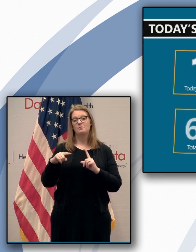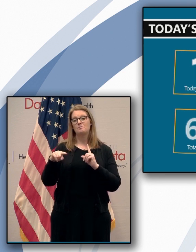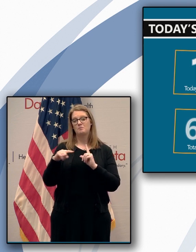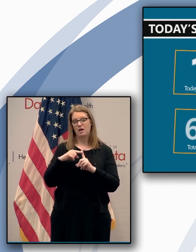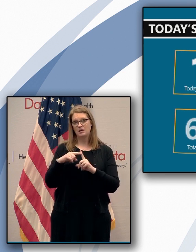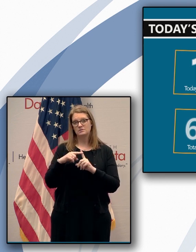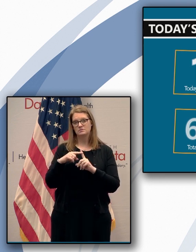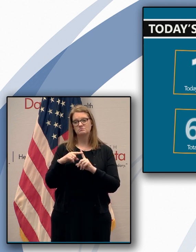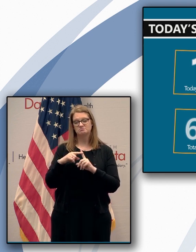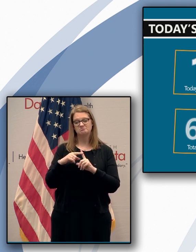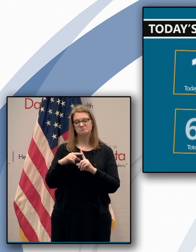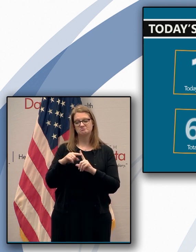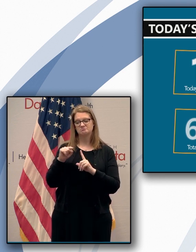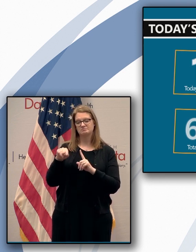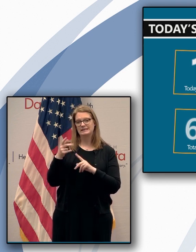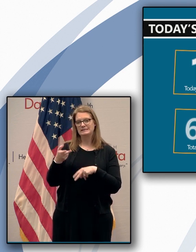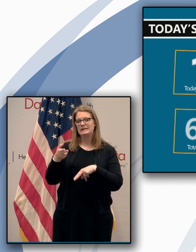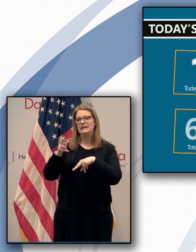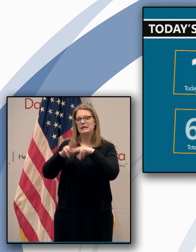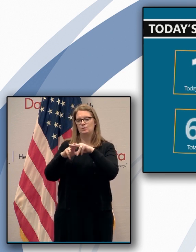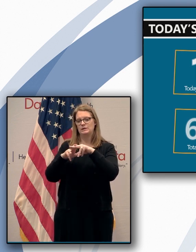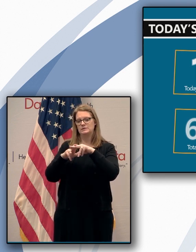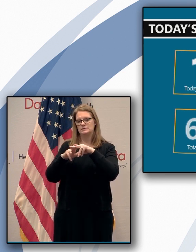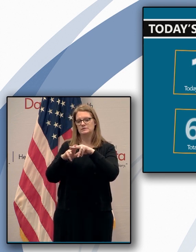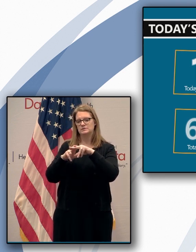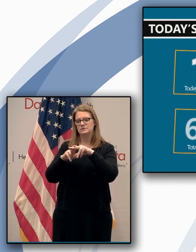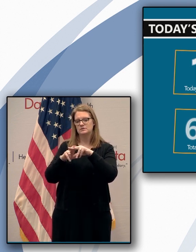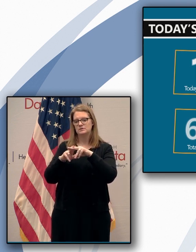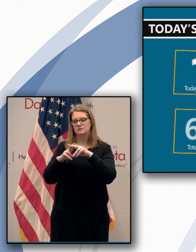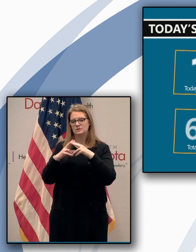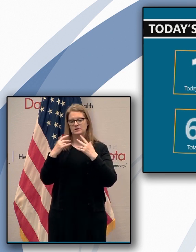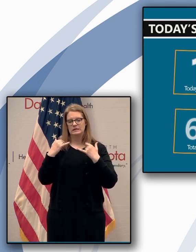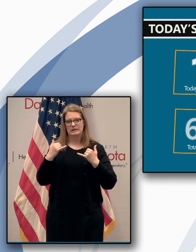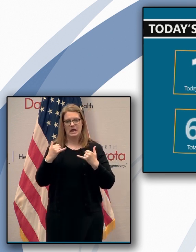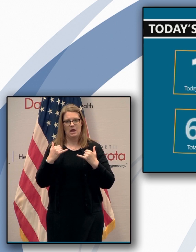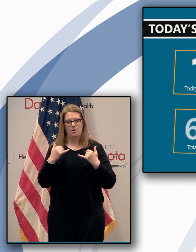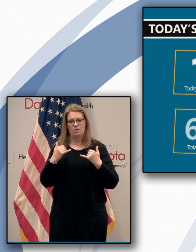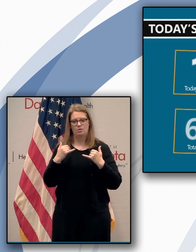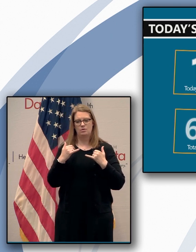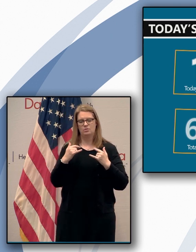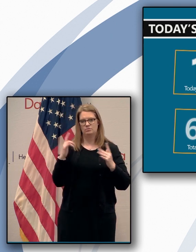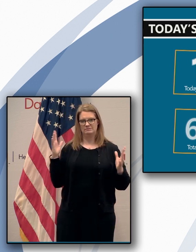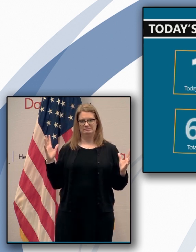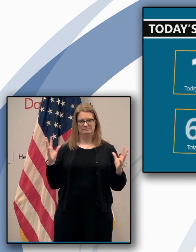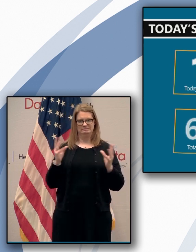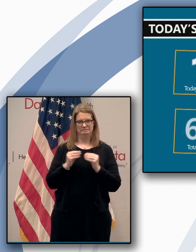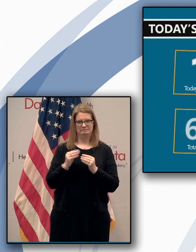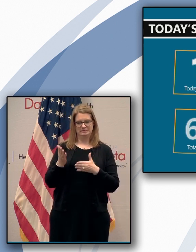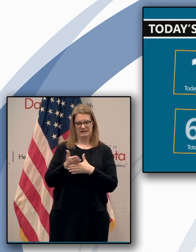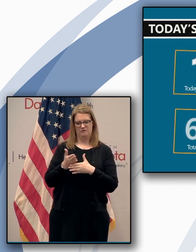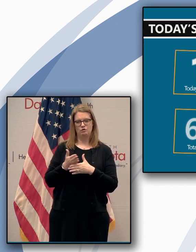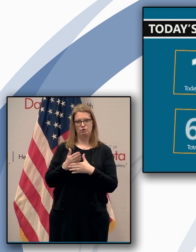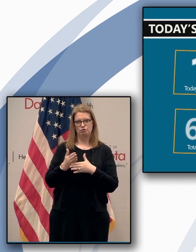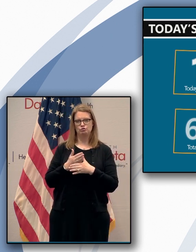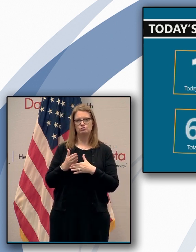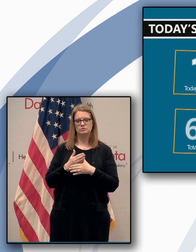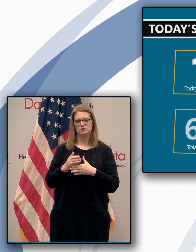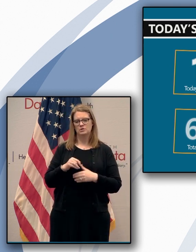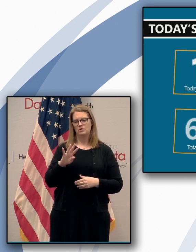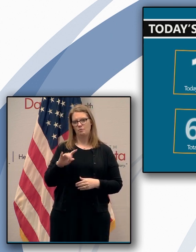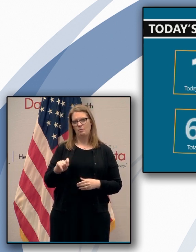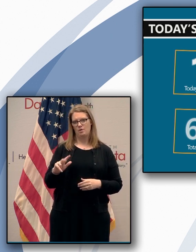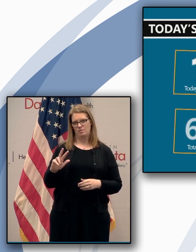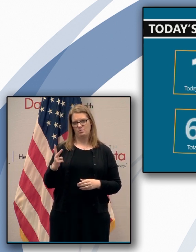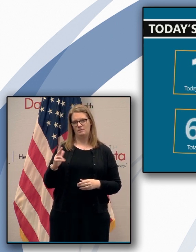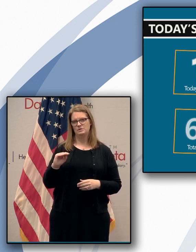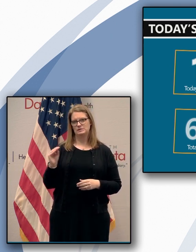That's an increase. And again, that brings our rolling cumulative positive rate since the beginning of this outbreak to